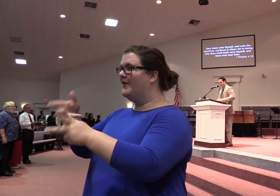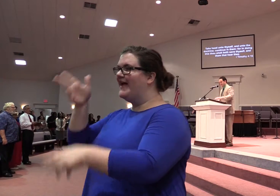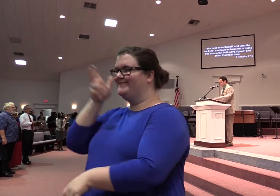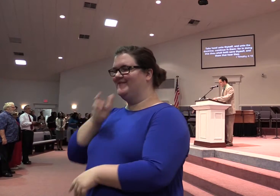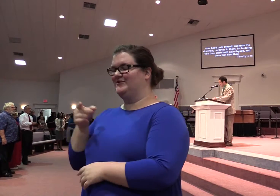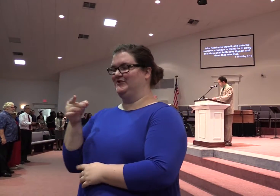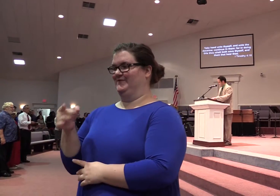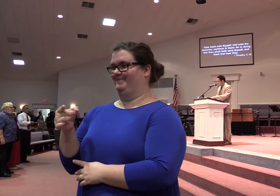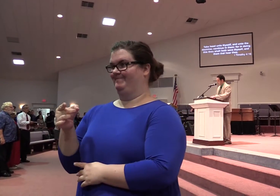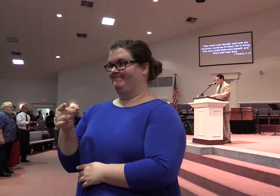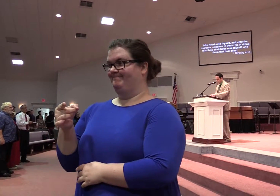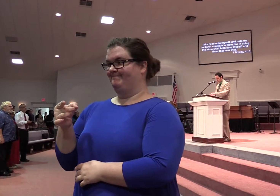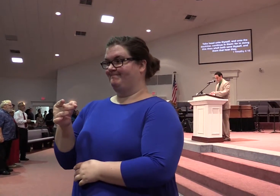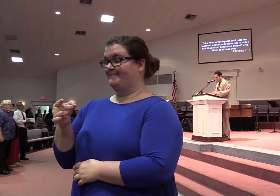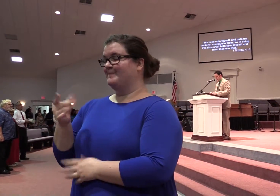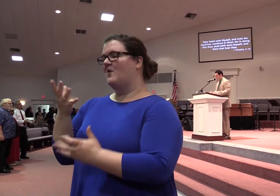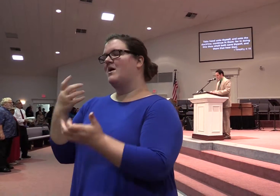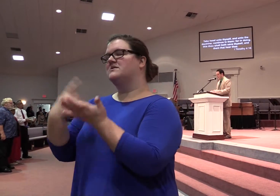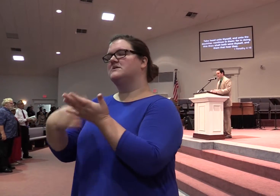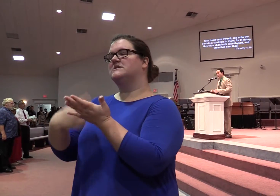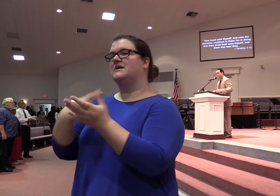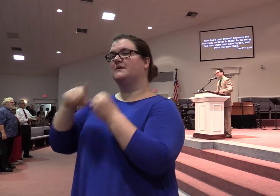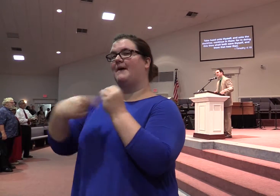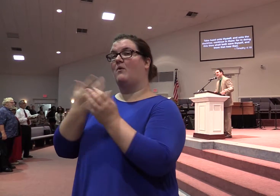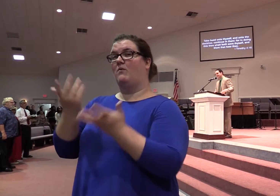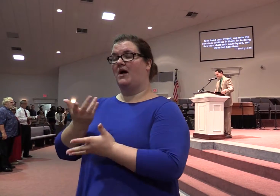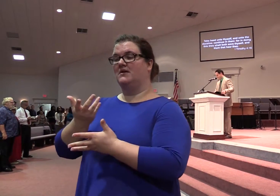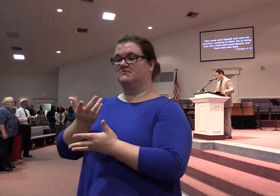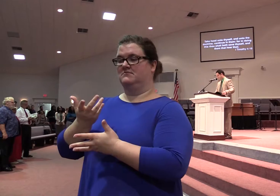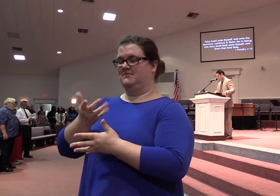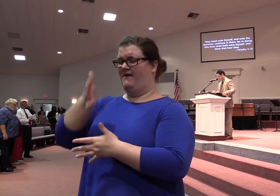thee." Amen. Amen. I want to talk to you today about a father's plea.